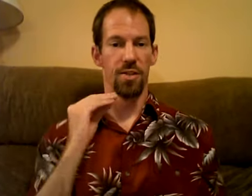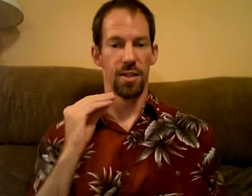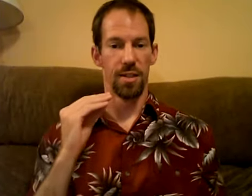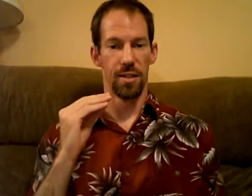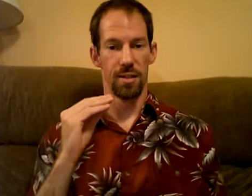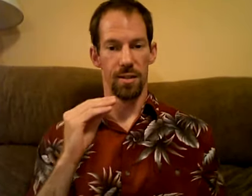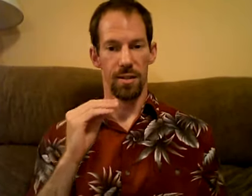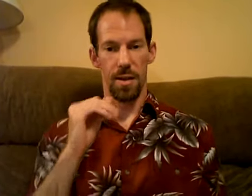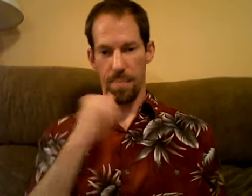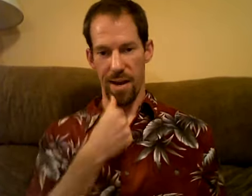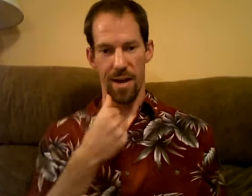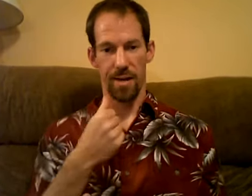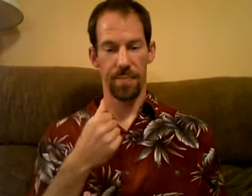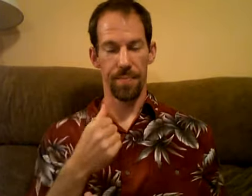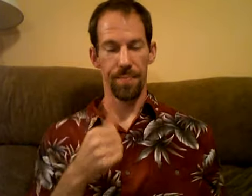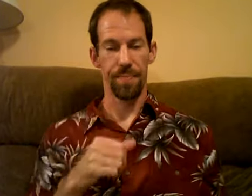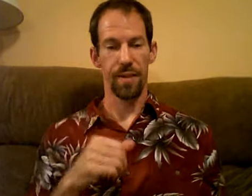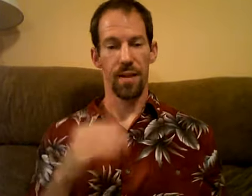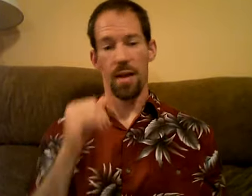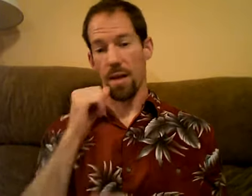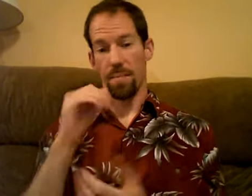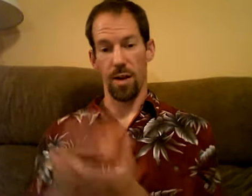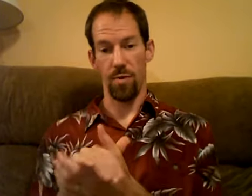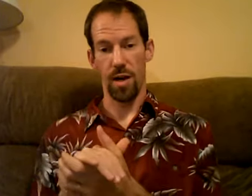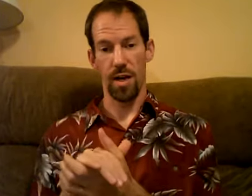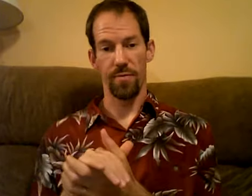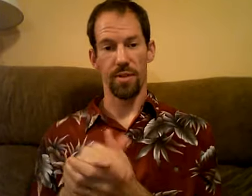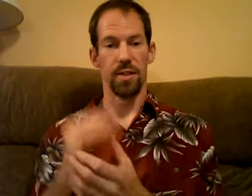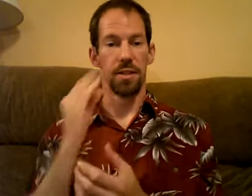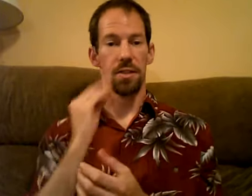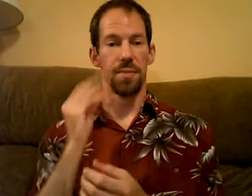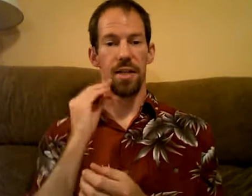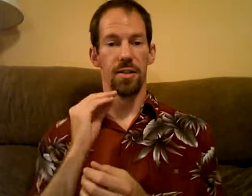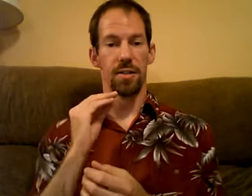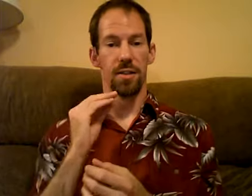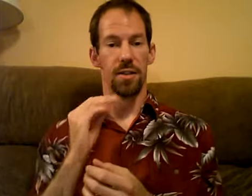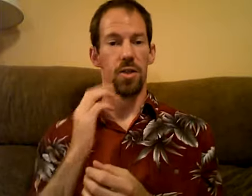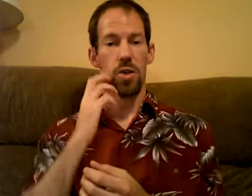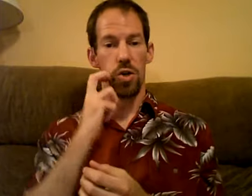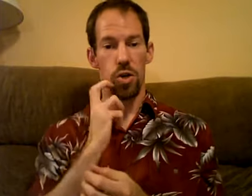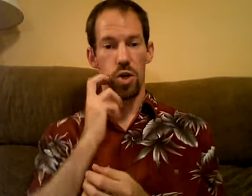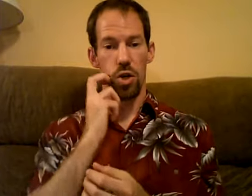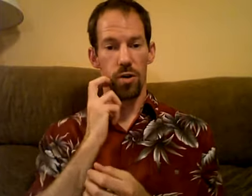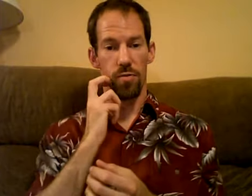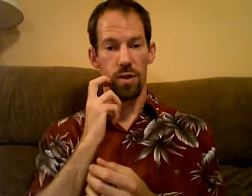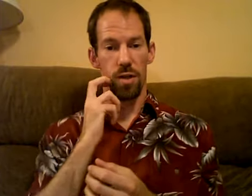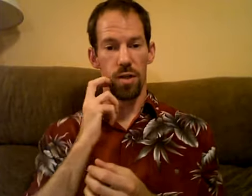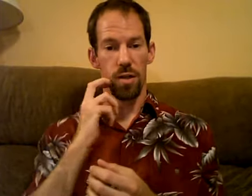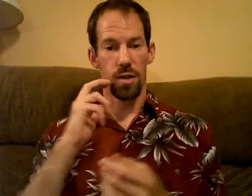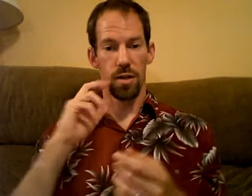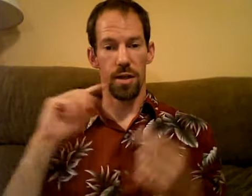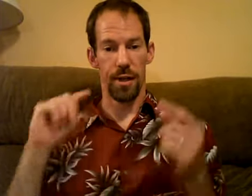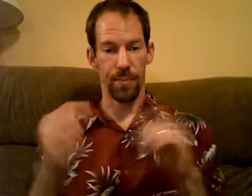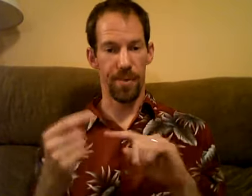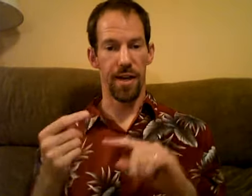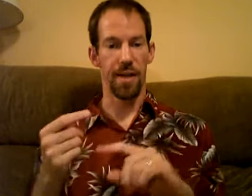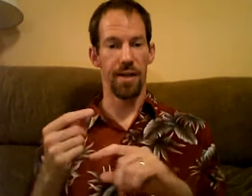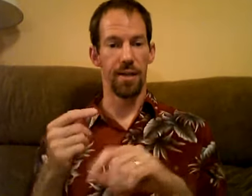experiencing pain. My wife is experiencing nerve pain in